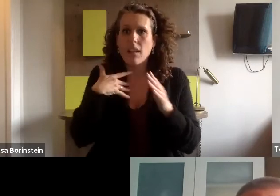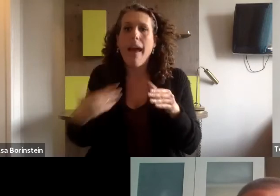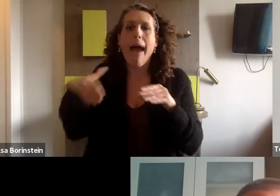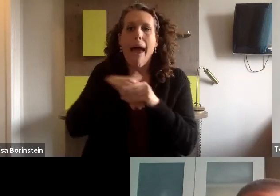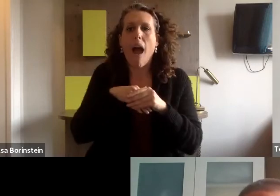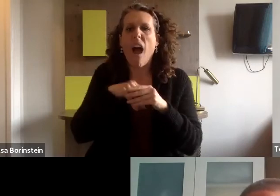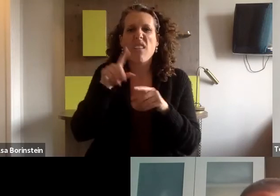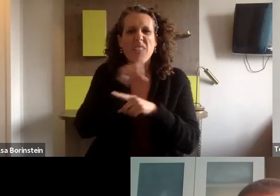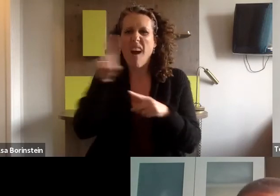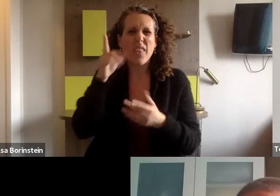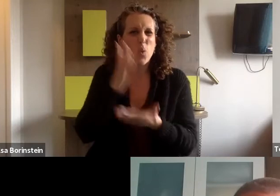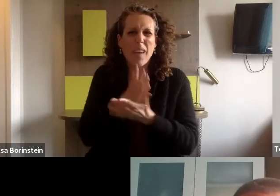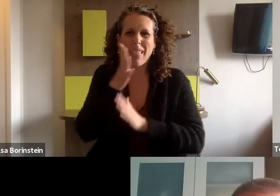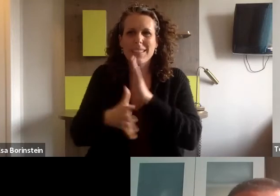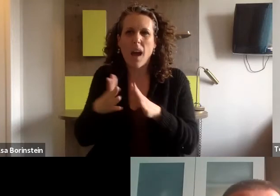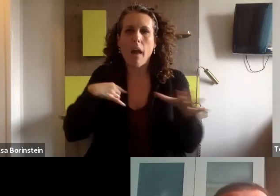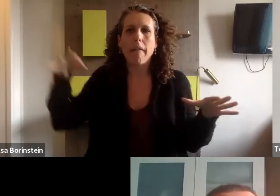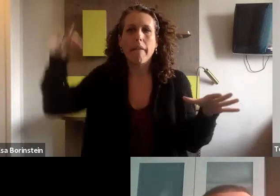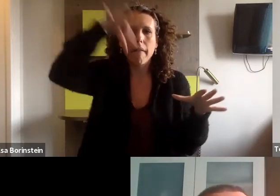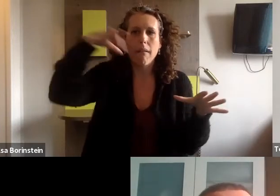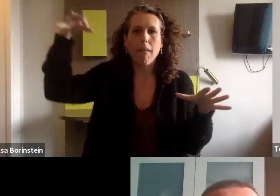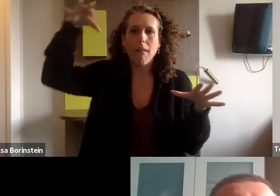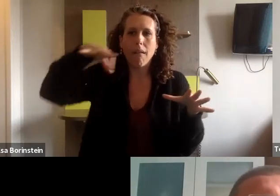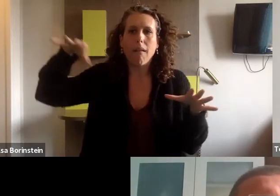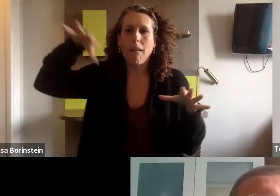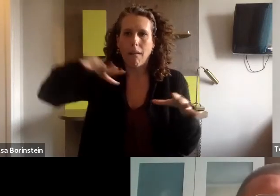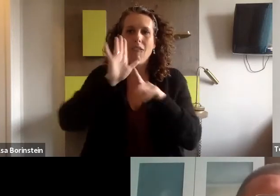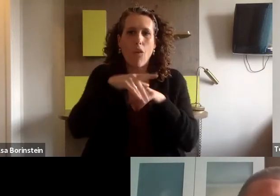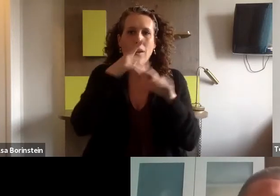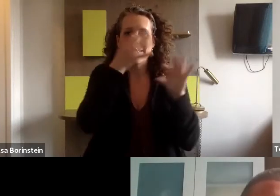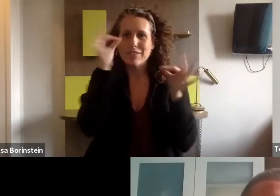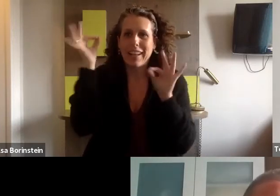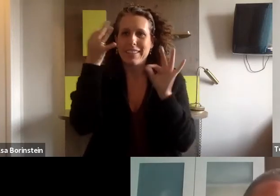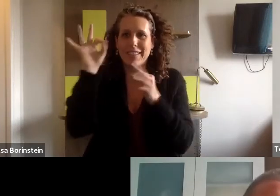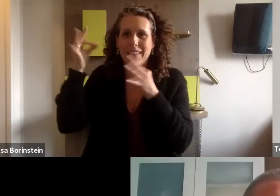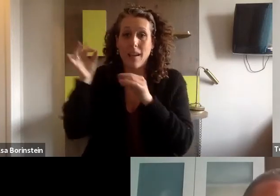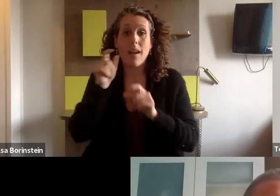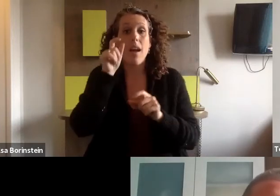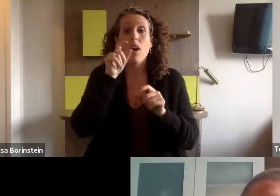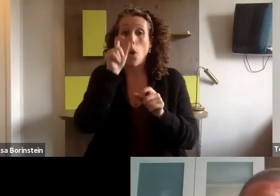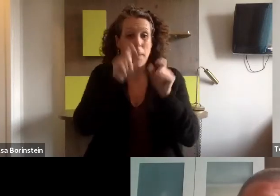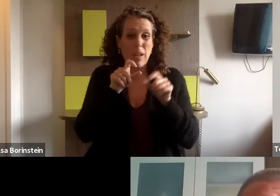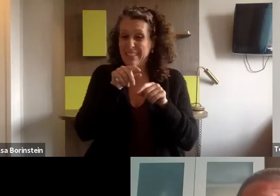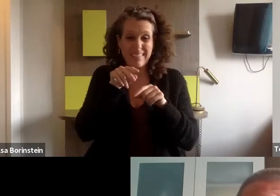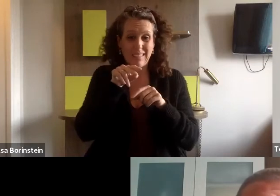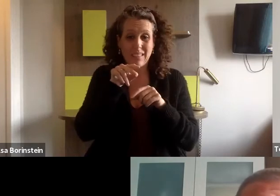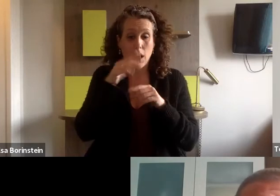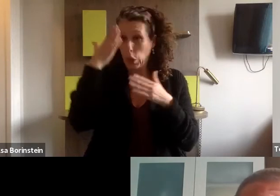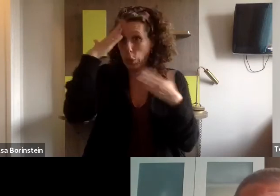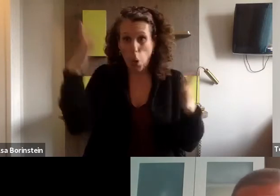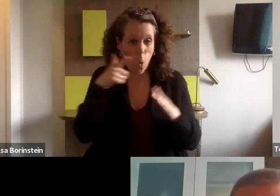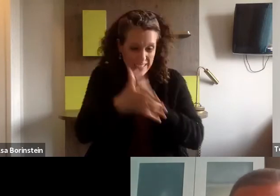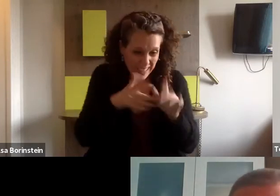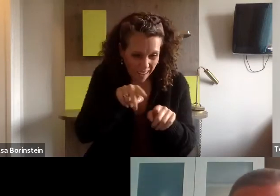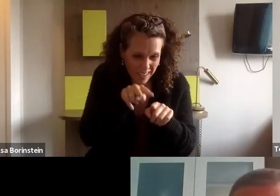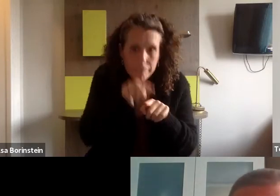to say, in the test, that people focused on the mouthing when they didn't know the sign. So that's kind of